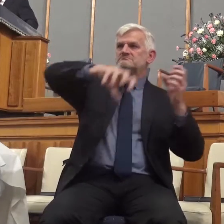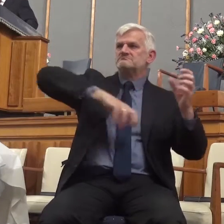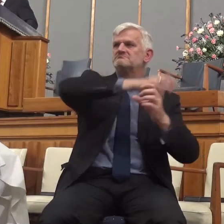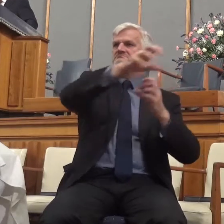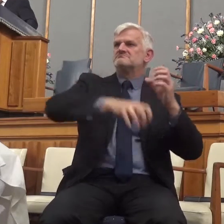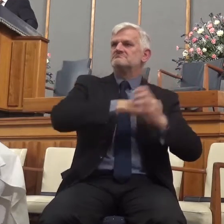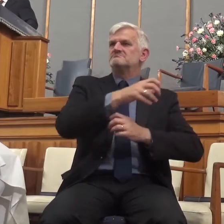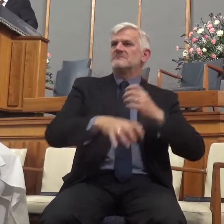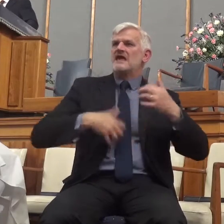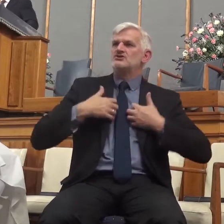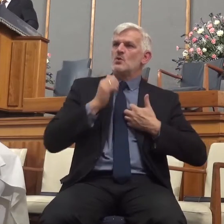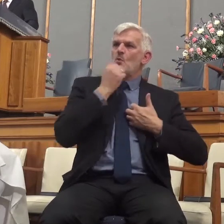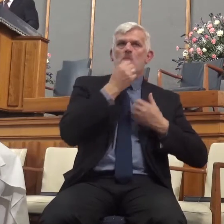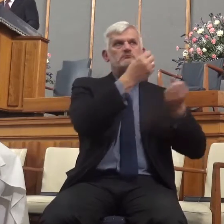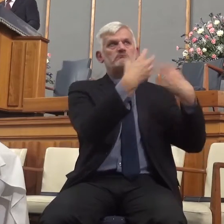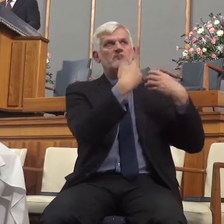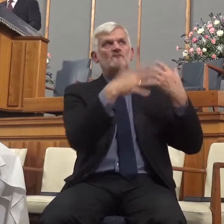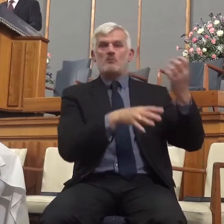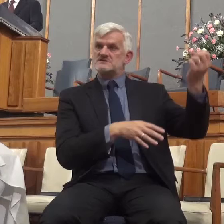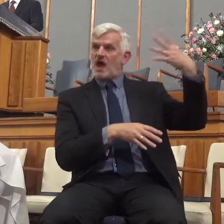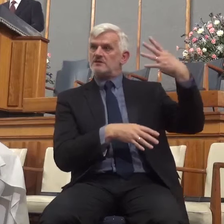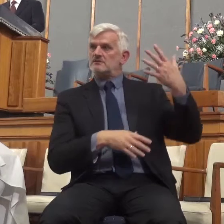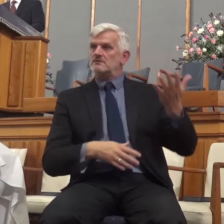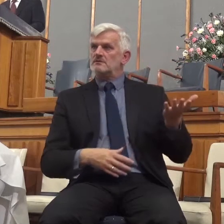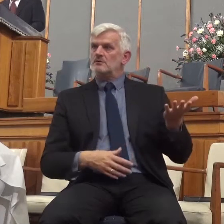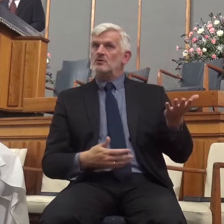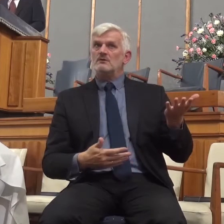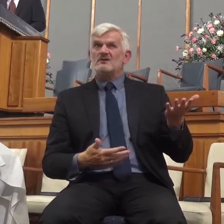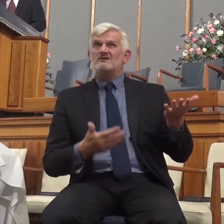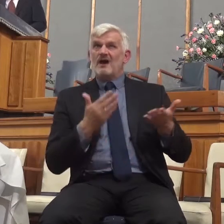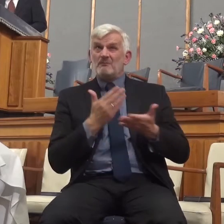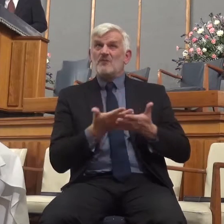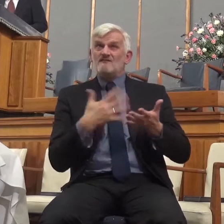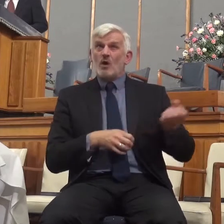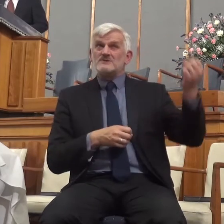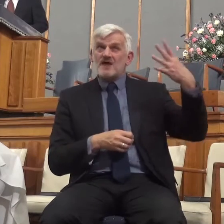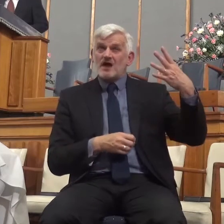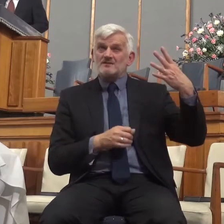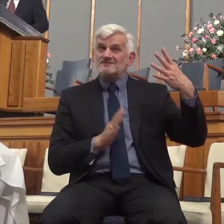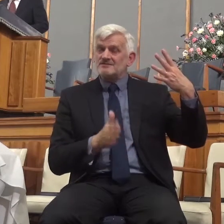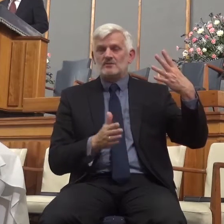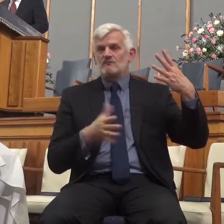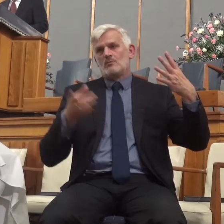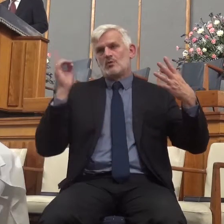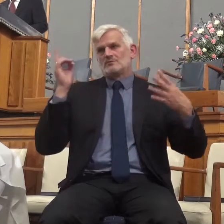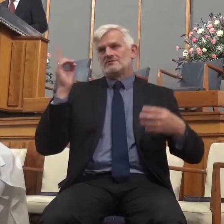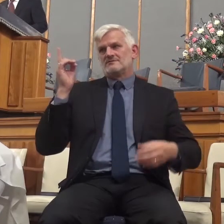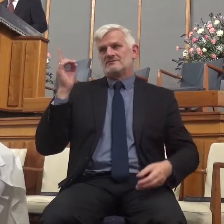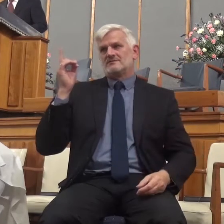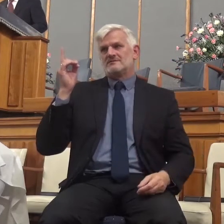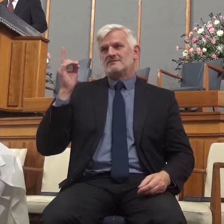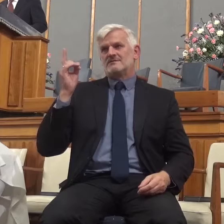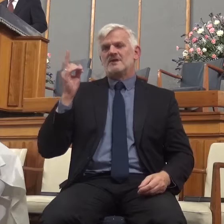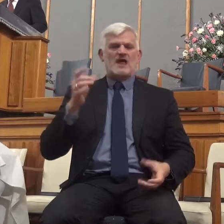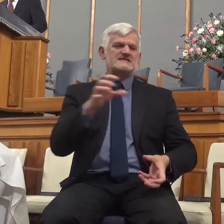of energy. These things come from God alone. Man endlessly tries to explain them without